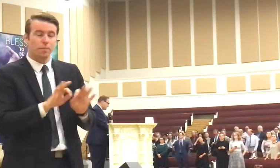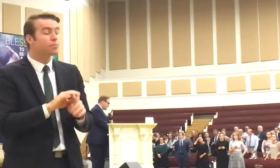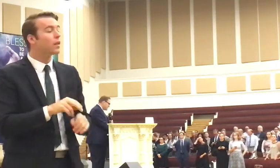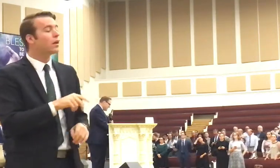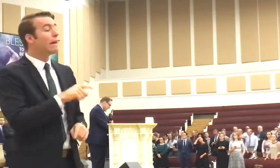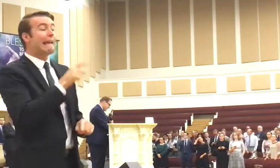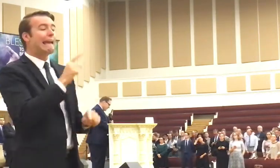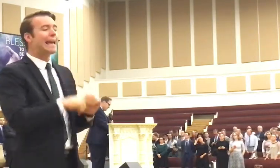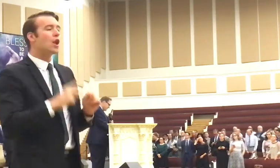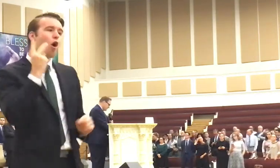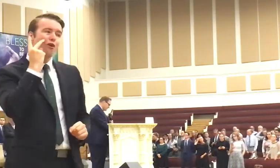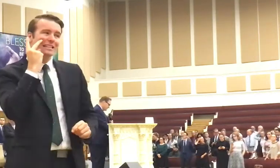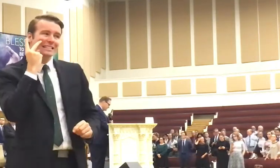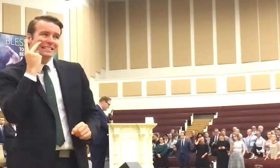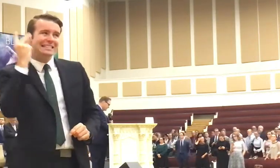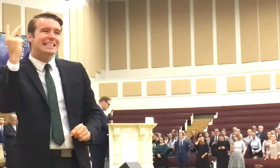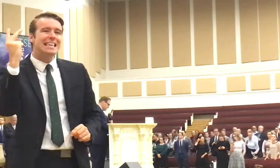cannot see